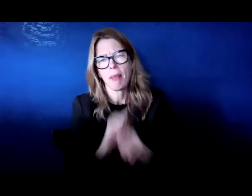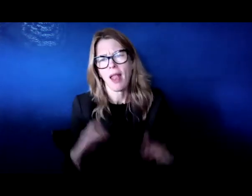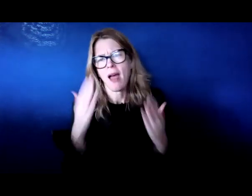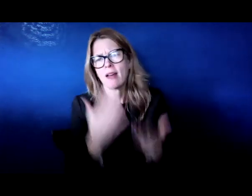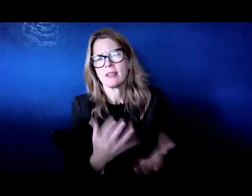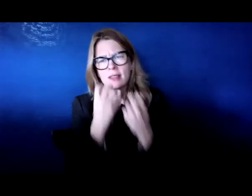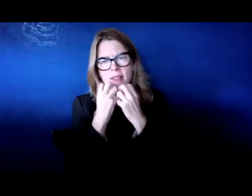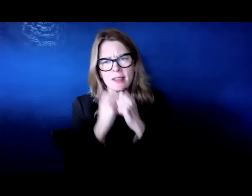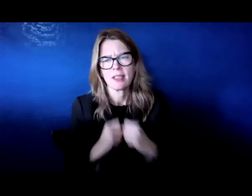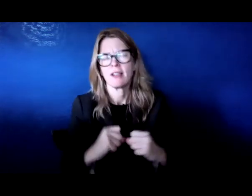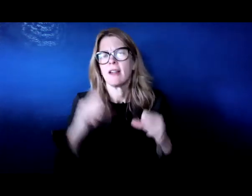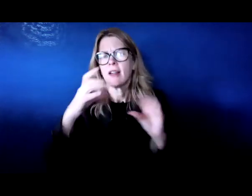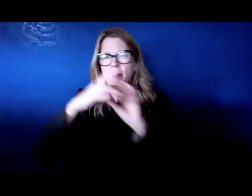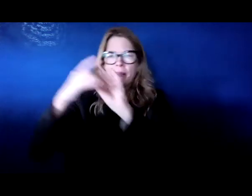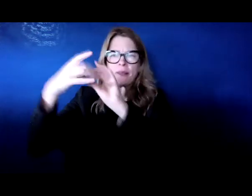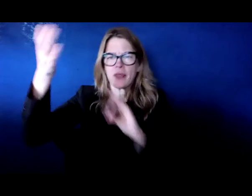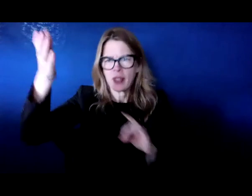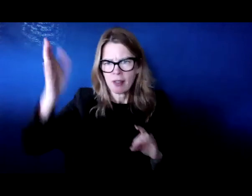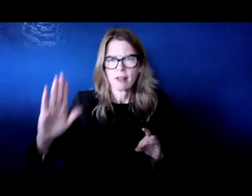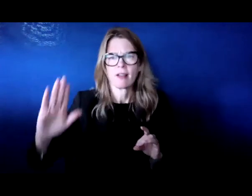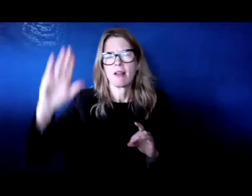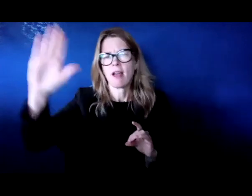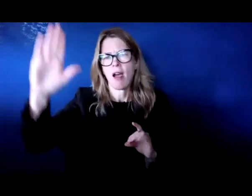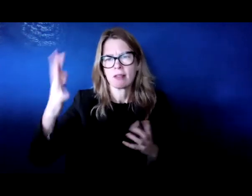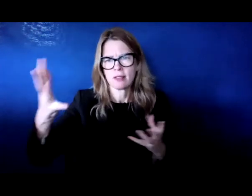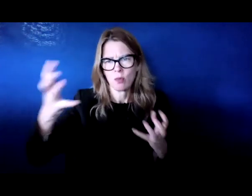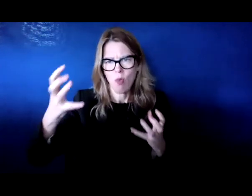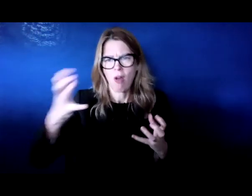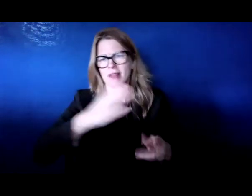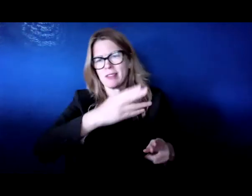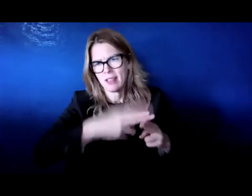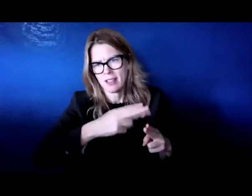in God's most holy